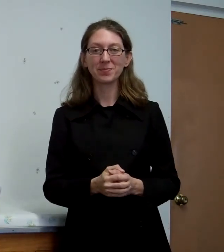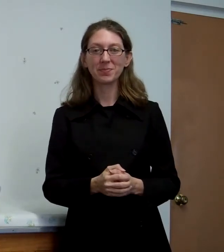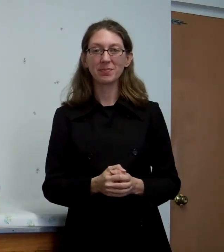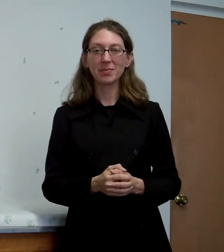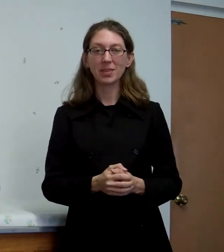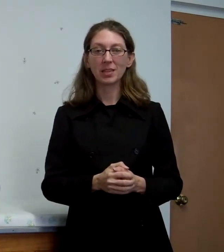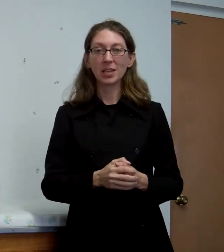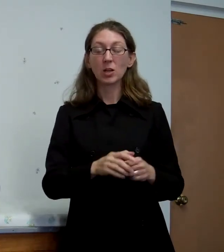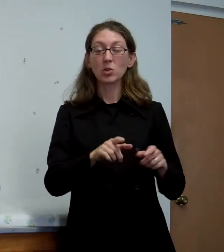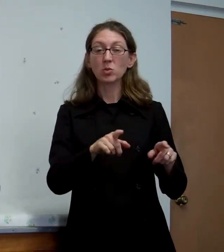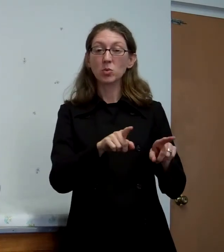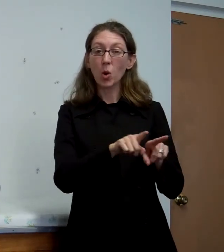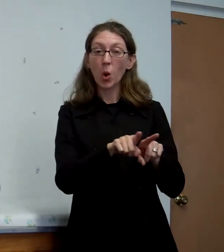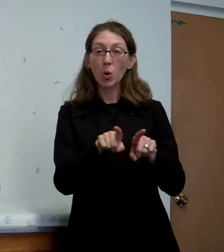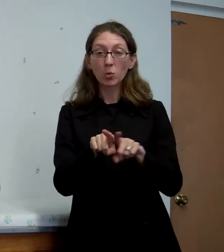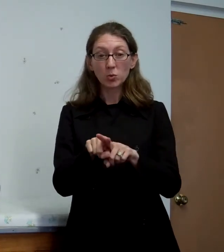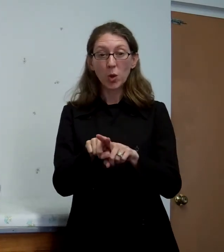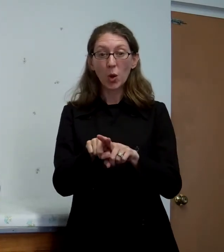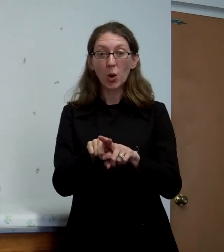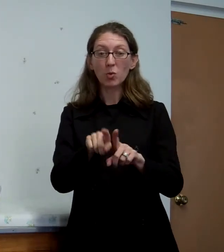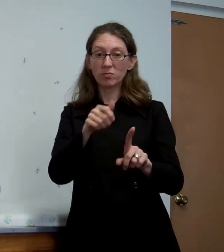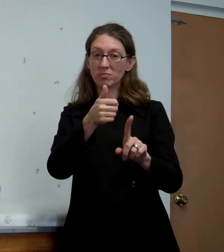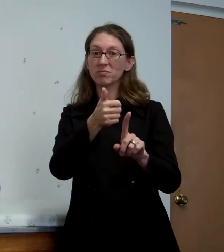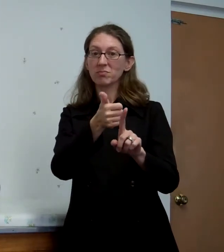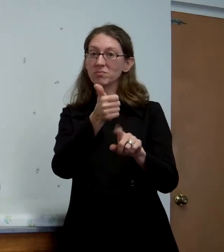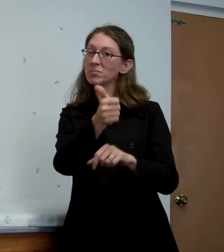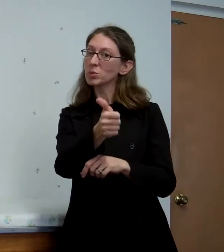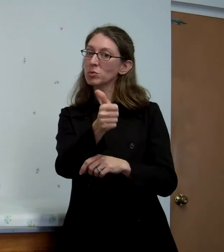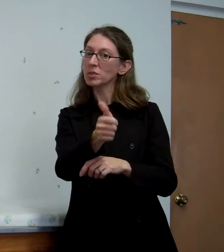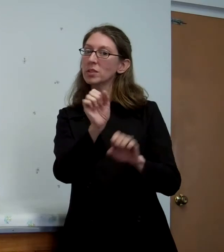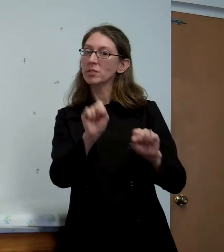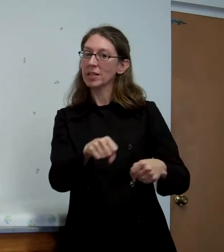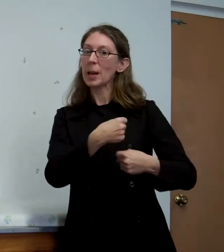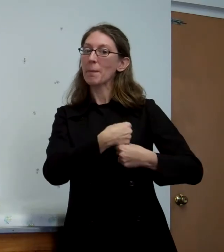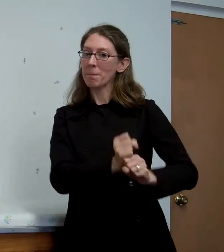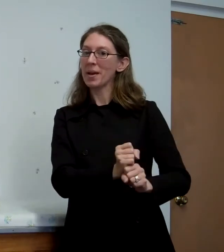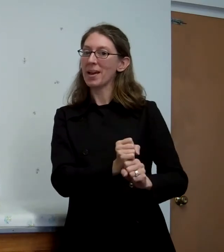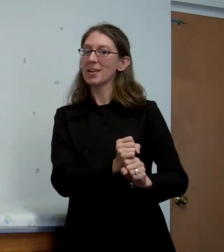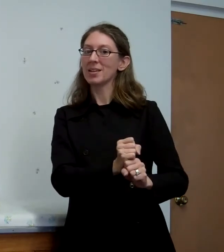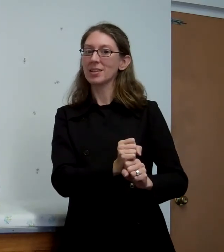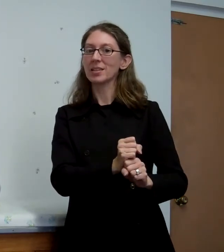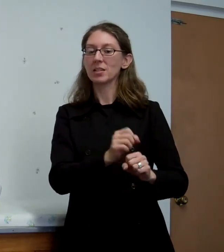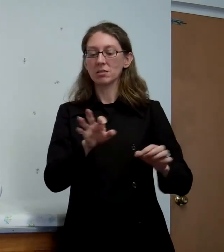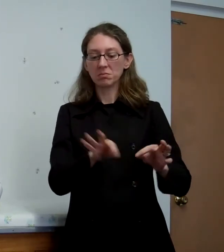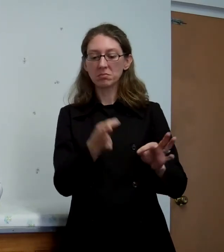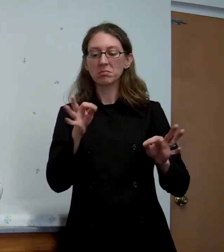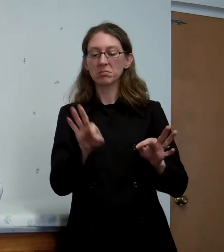You can also make diaper soakers using wool yarn.